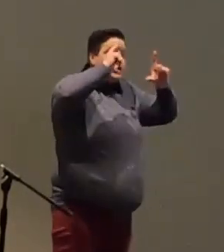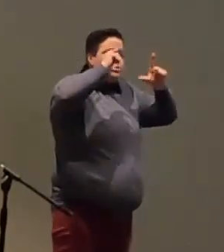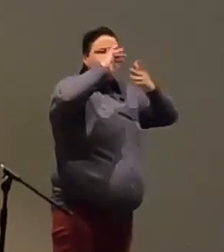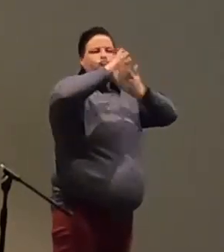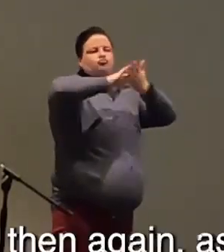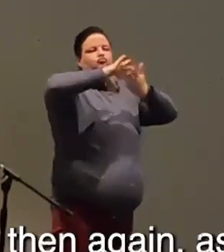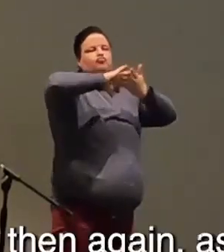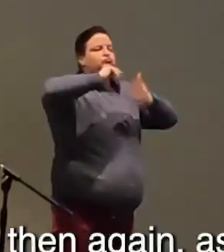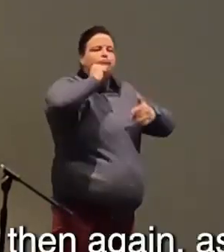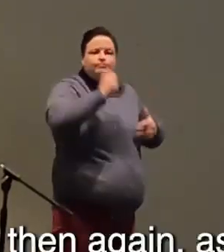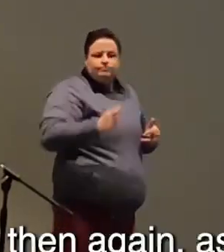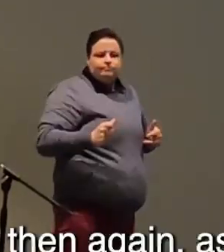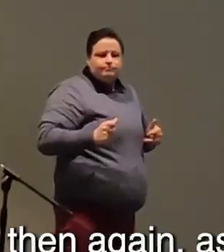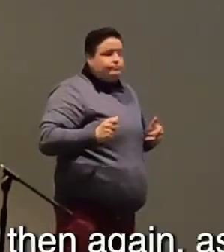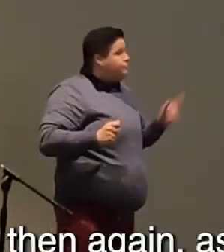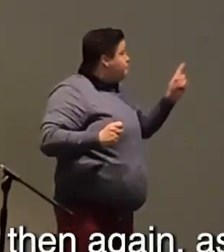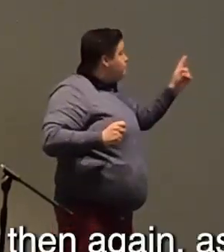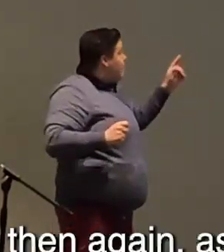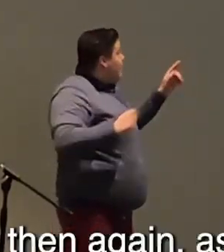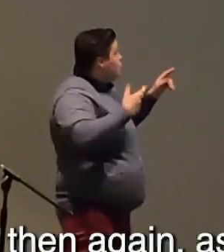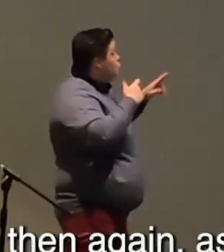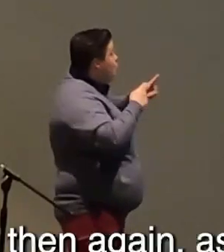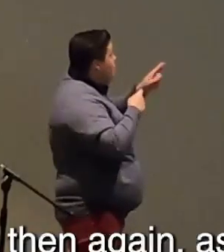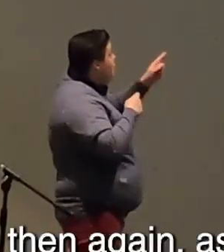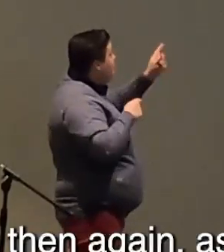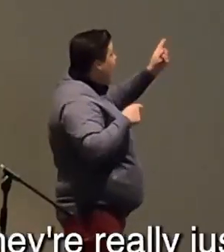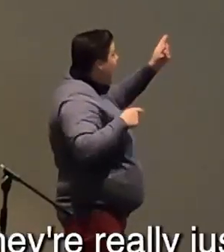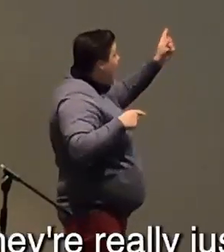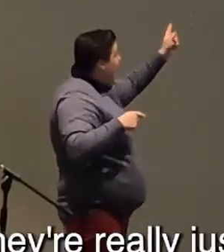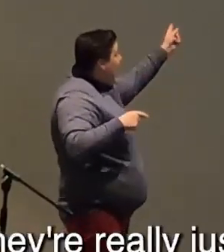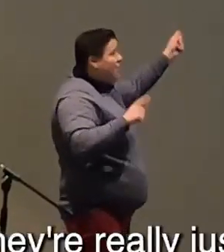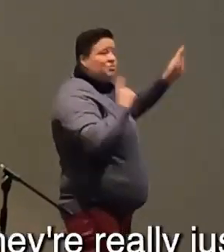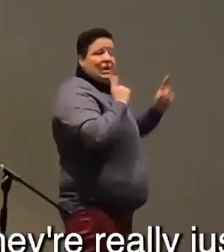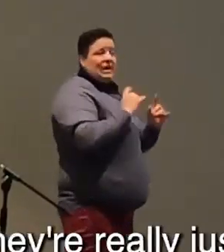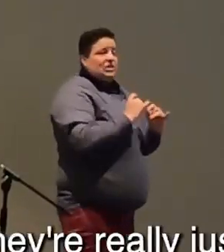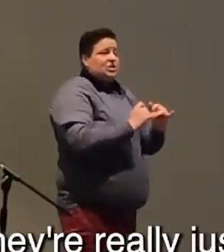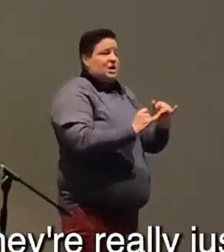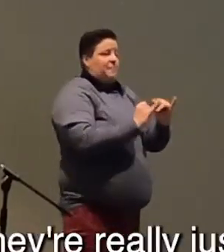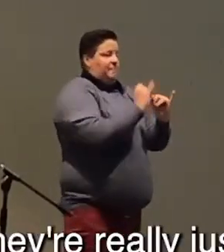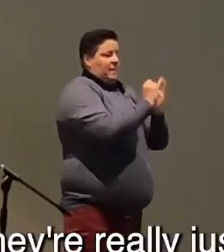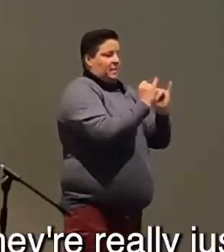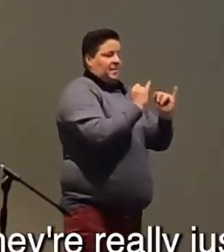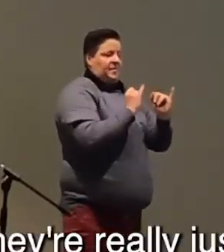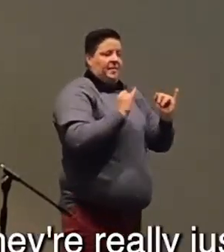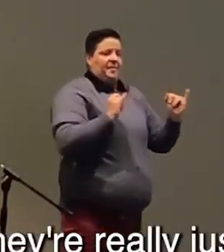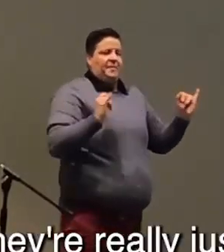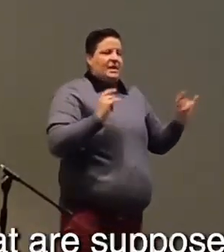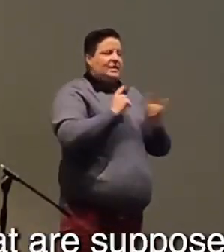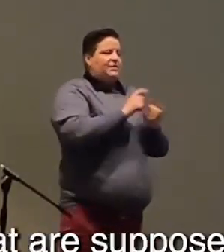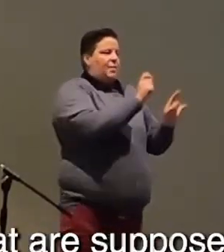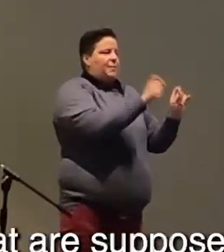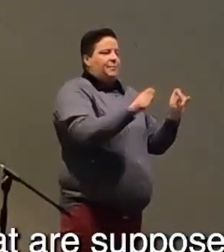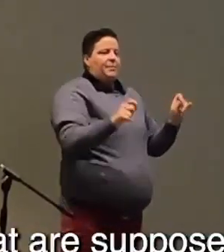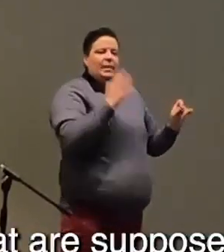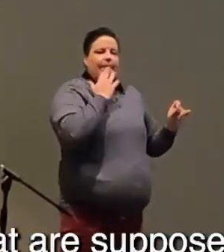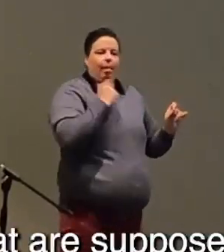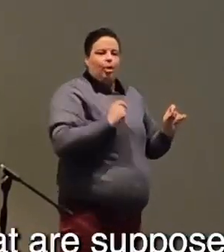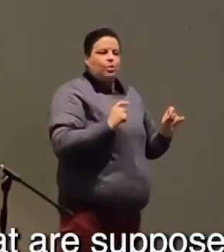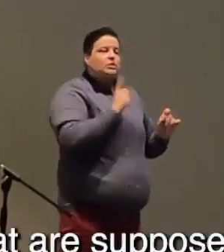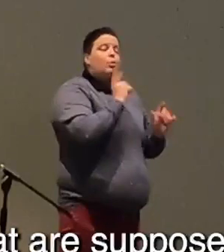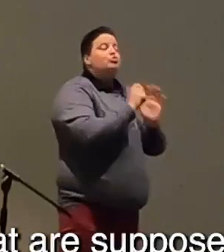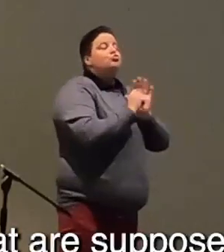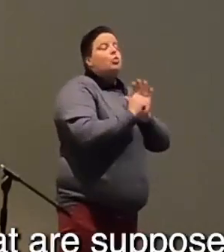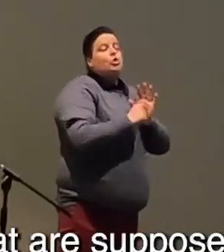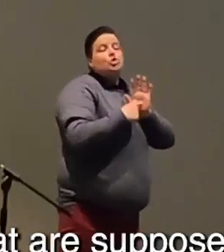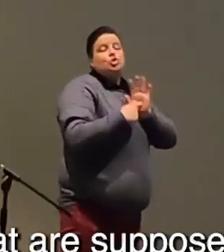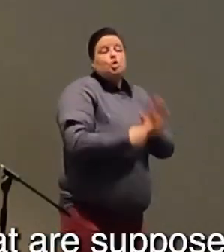faces. And then again, as we move back into the painting, they're really just these small swaths of color that are supposed to give the